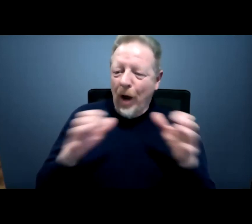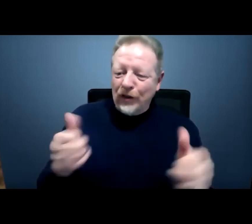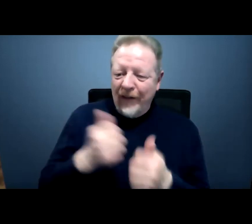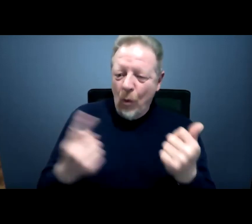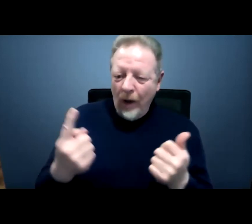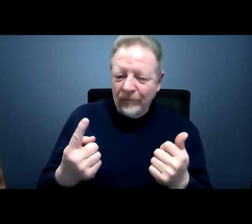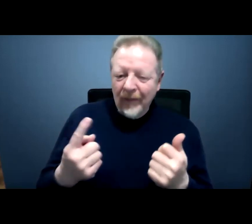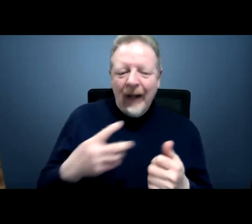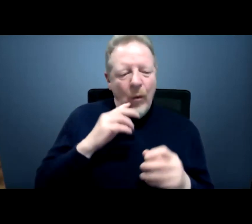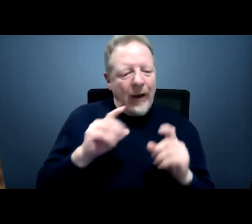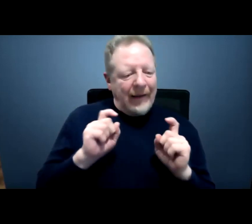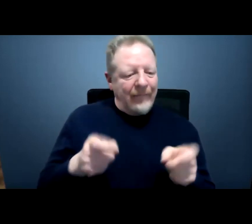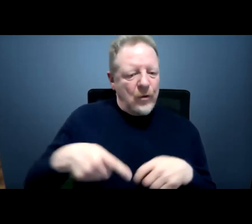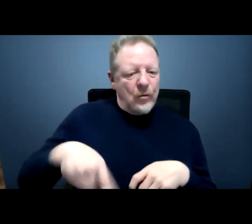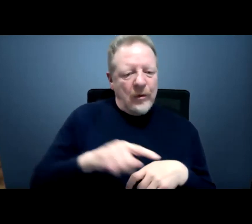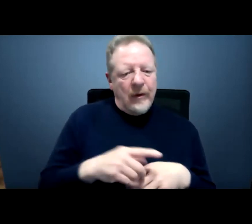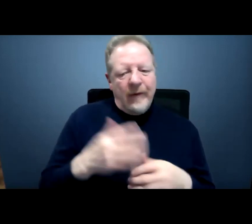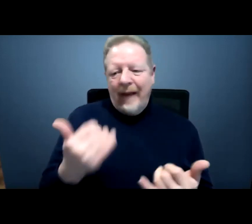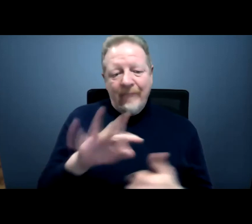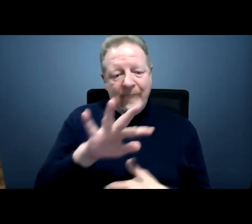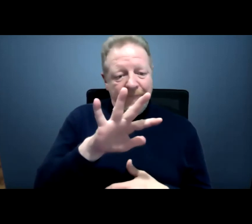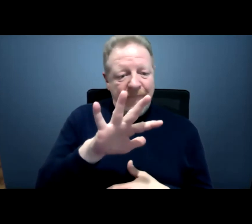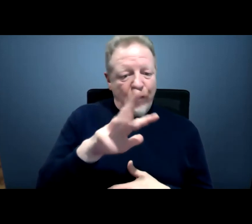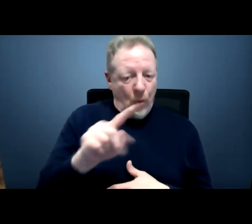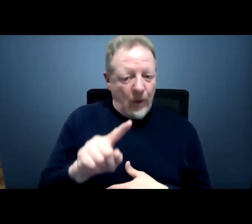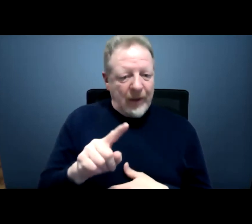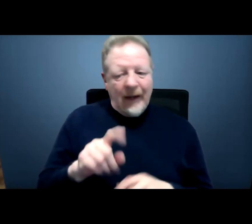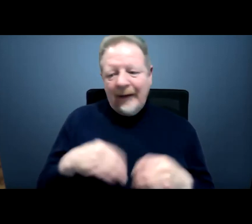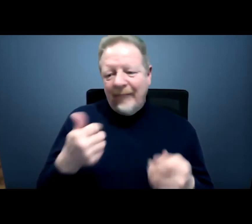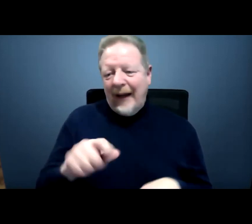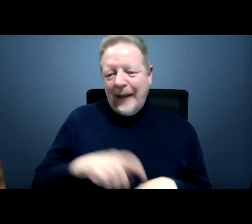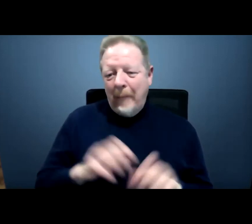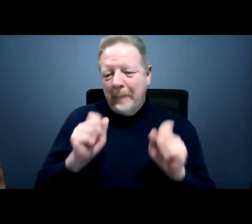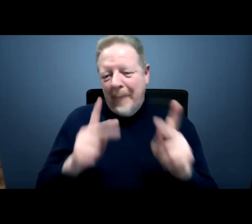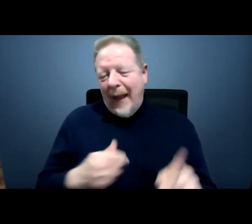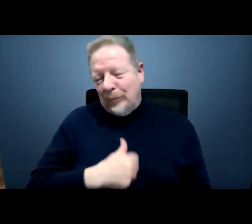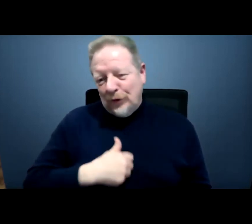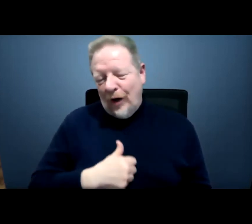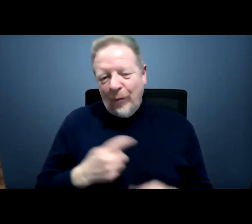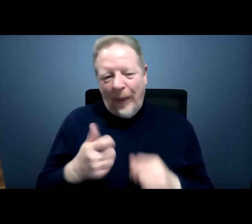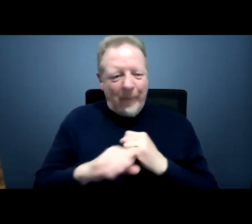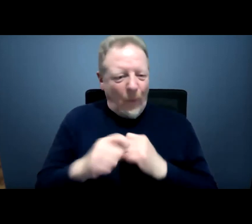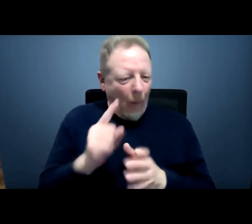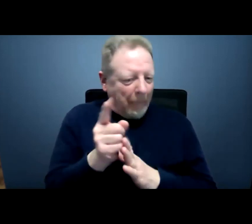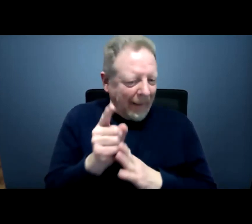give you, well, it's now 5:31, so I can't give you any time back, but have a great night and